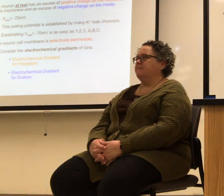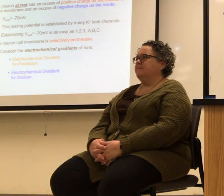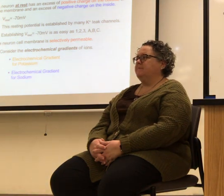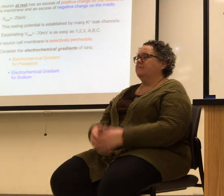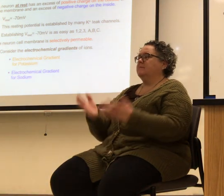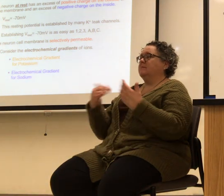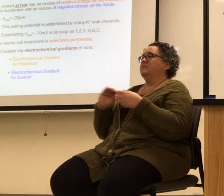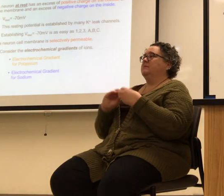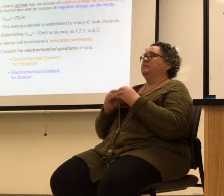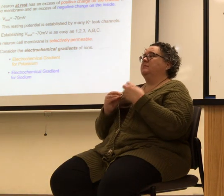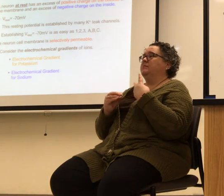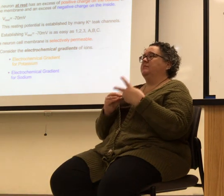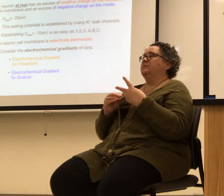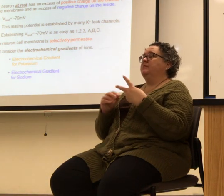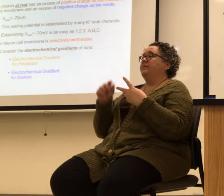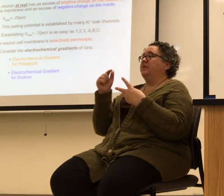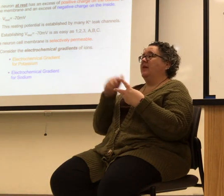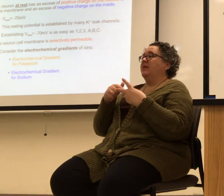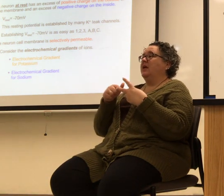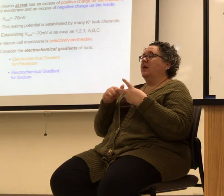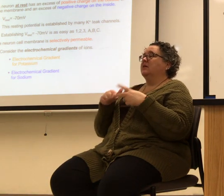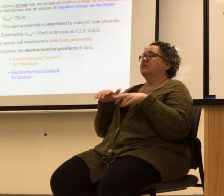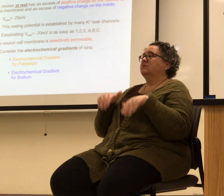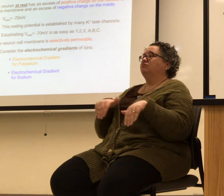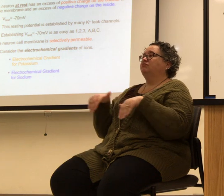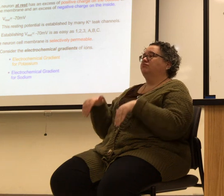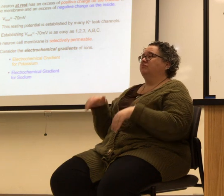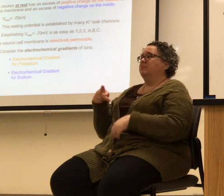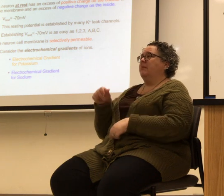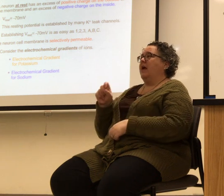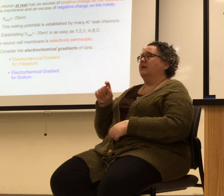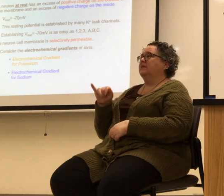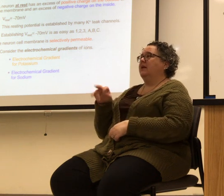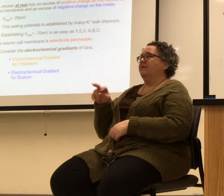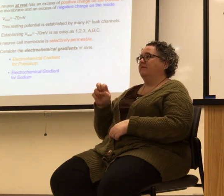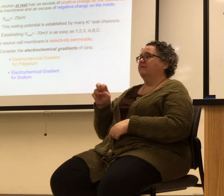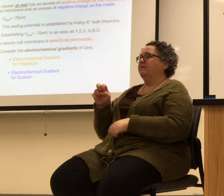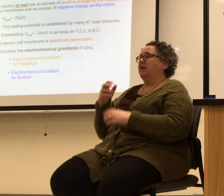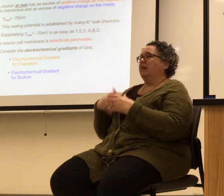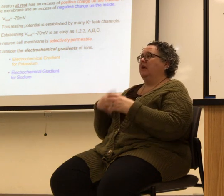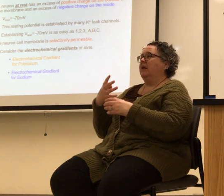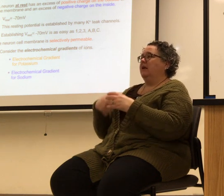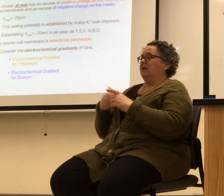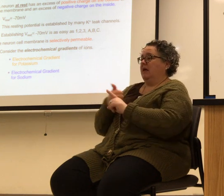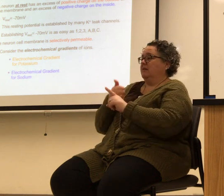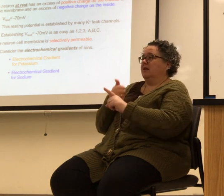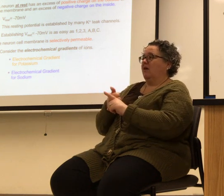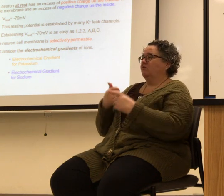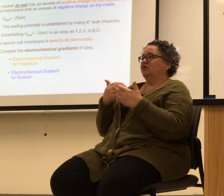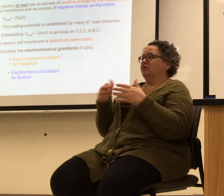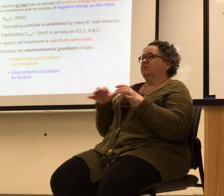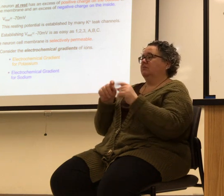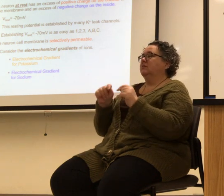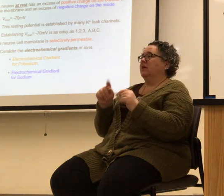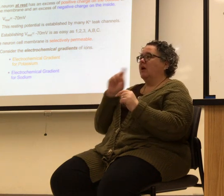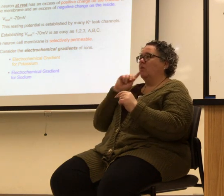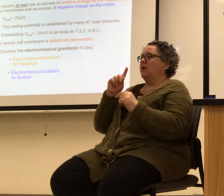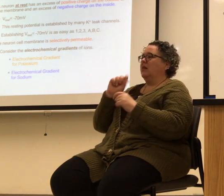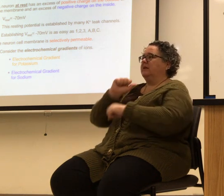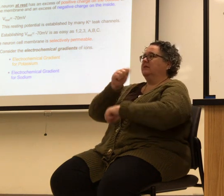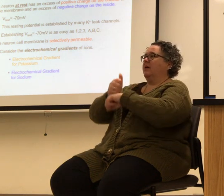This passive leak of sodium and potassium, it establishes that negative 70, but it would